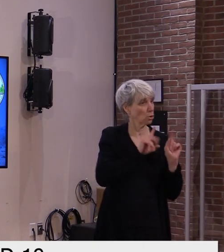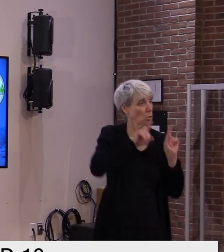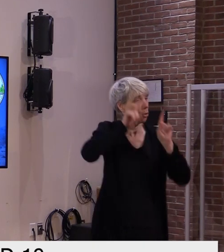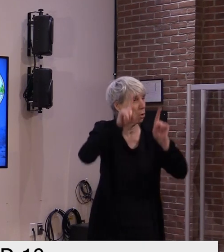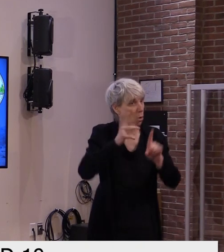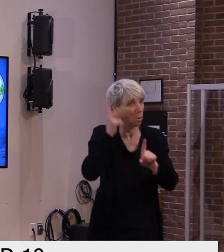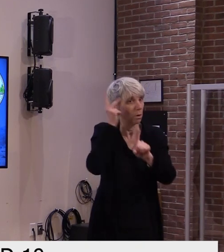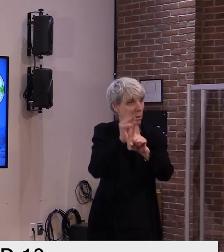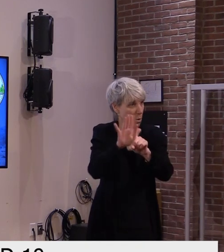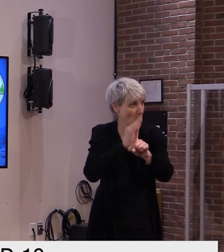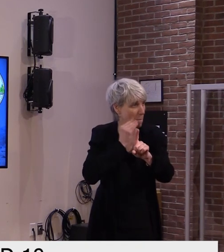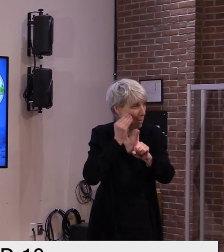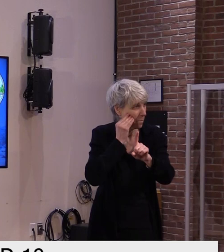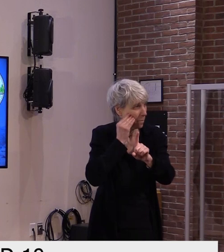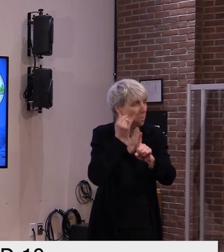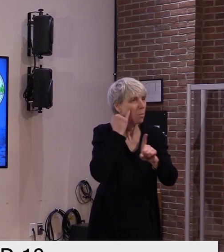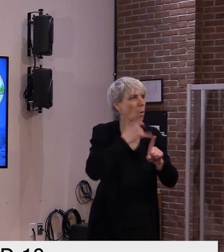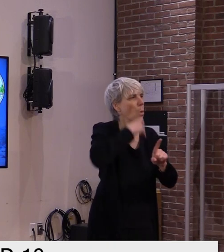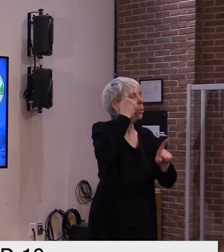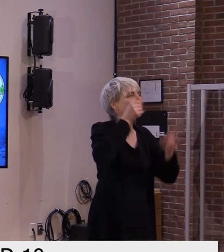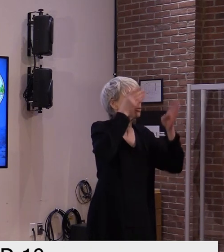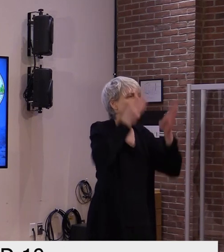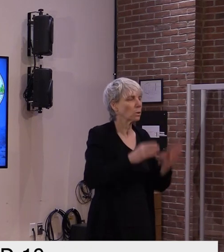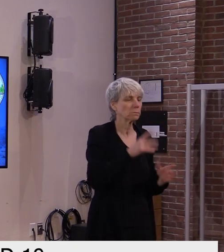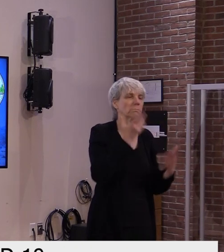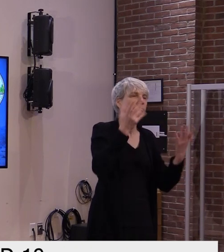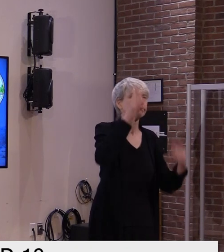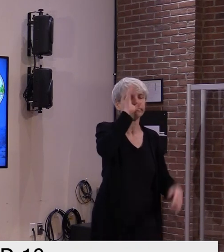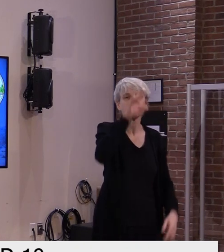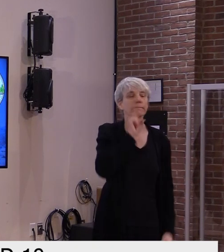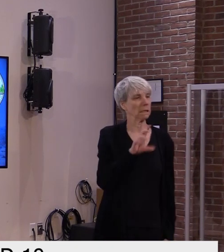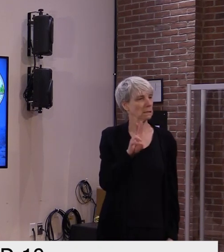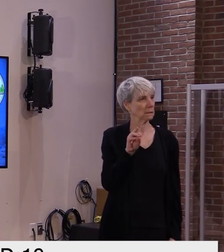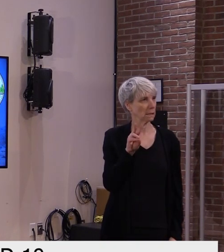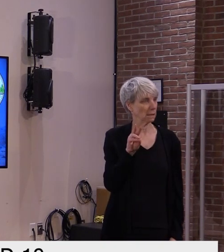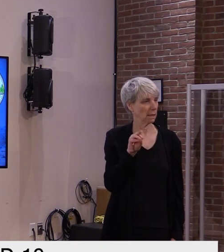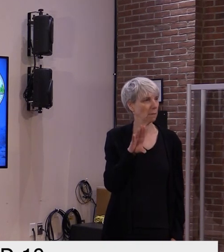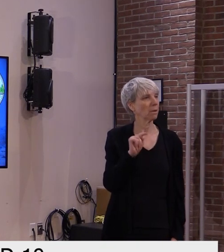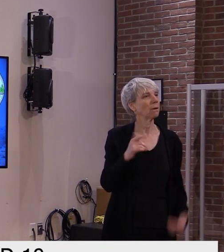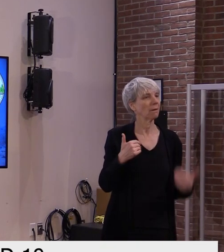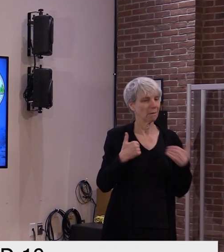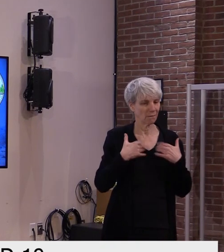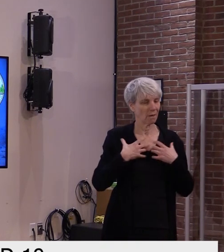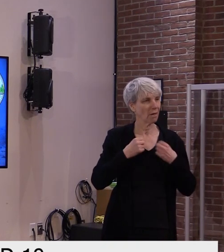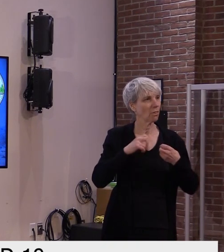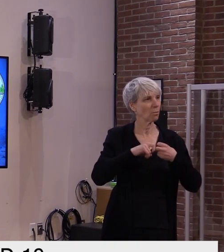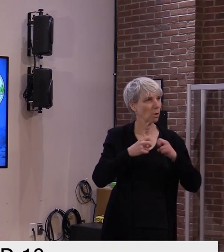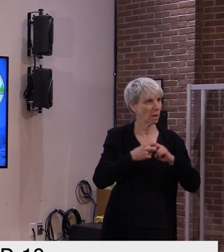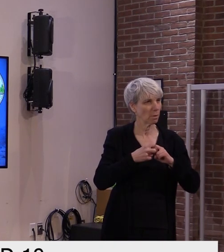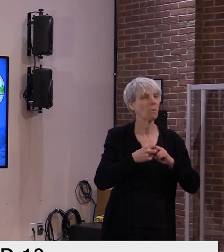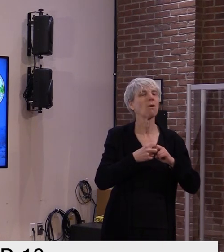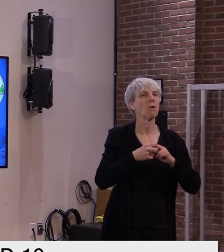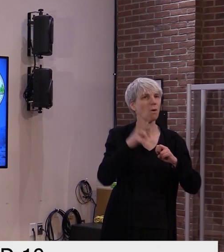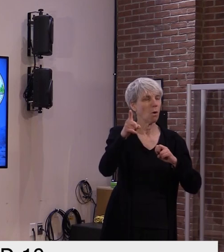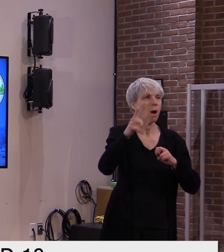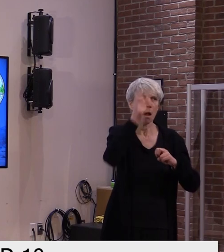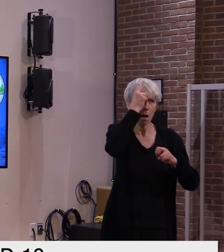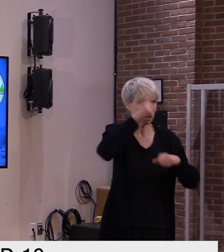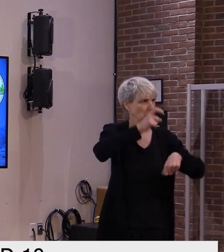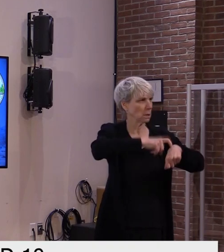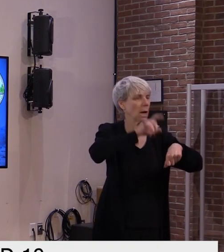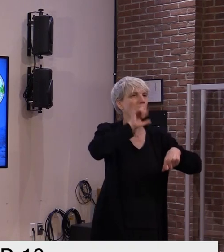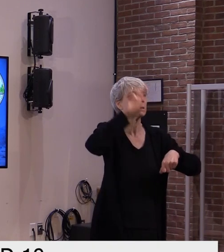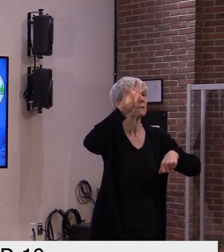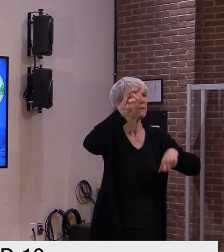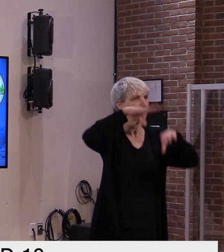pre-existing conditions, how will they know when they're eligible when you talk about 75 age group plus? Is their family